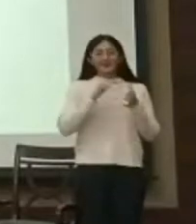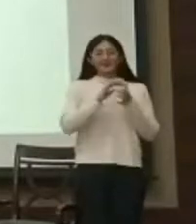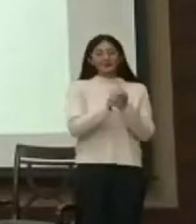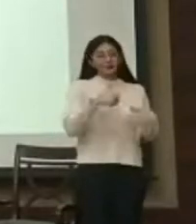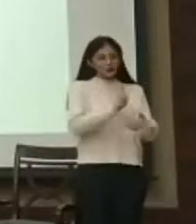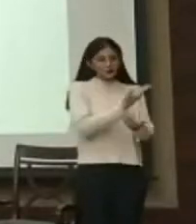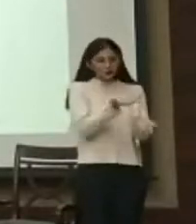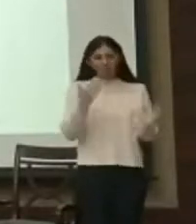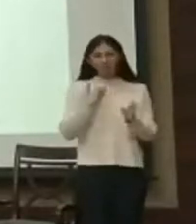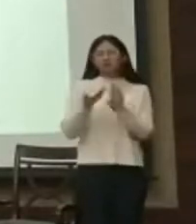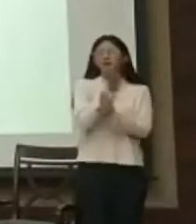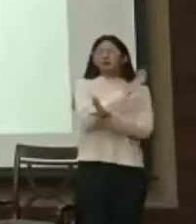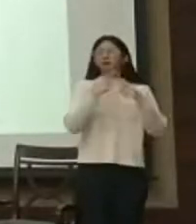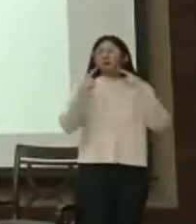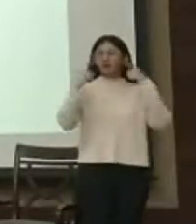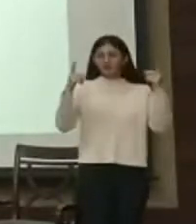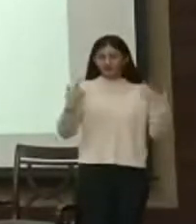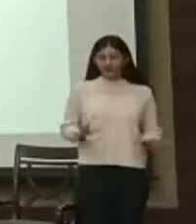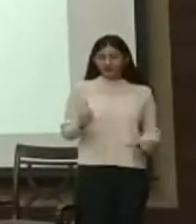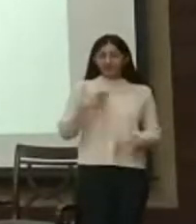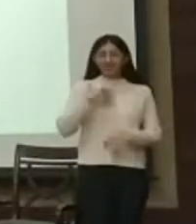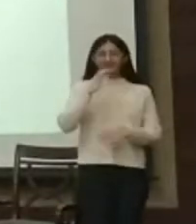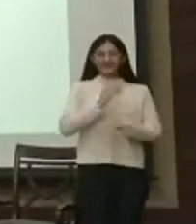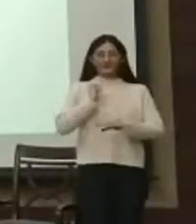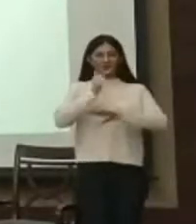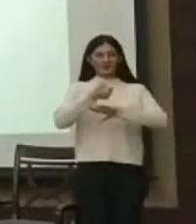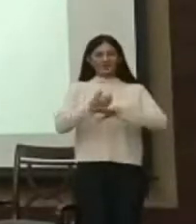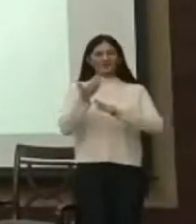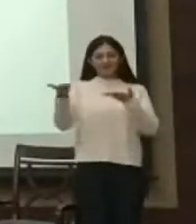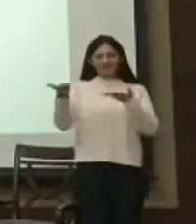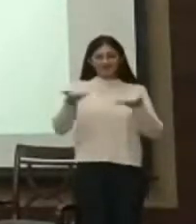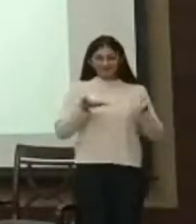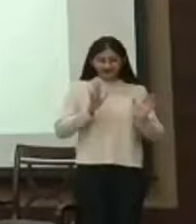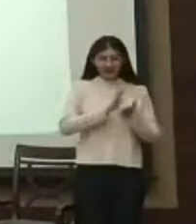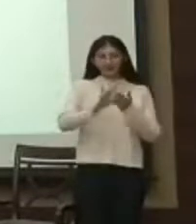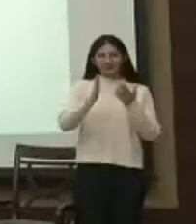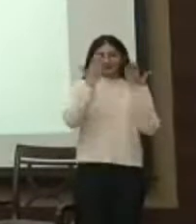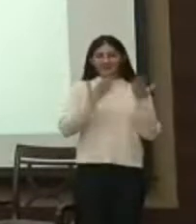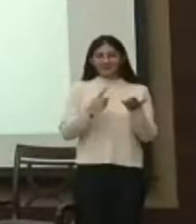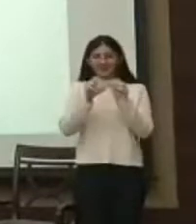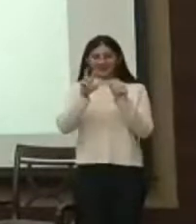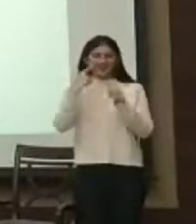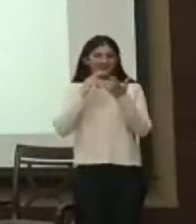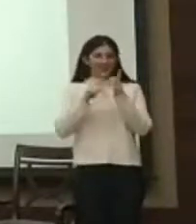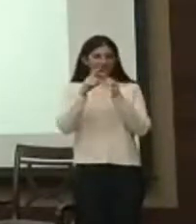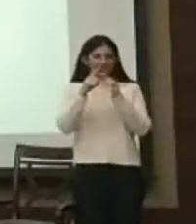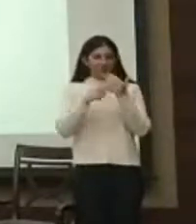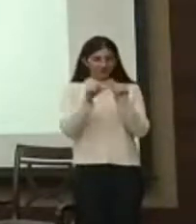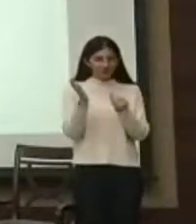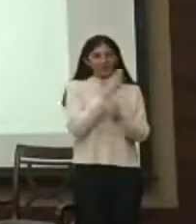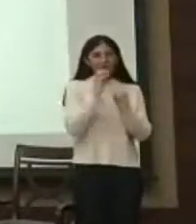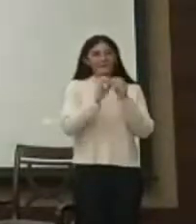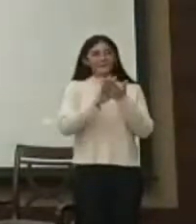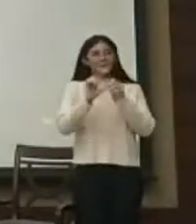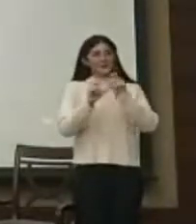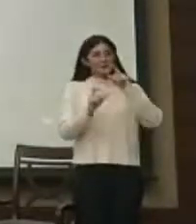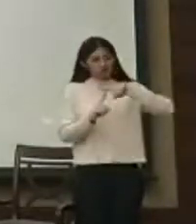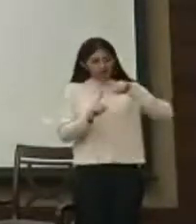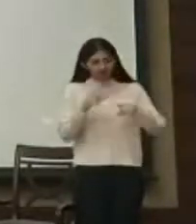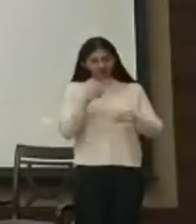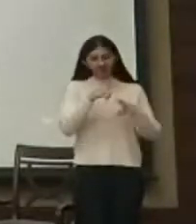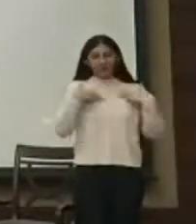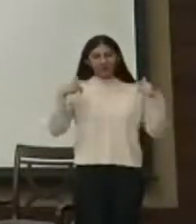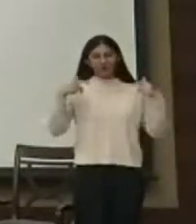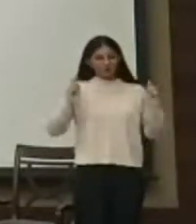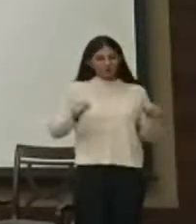announced before, our honorable chief guest for the event, Honorable Mr. Justice Shripati Raveendra Bhatt, is here. It's a matter of great honor